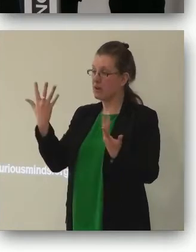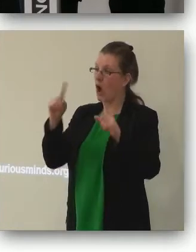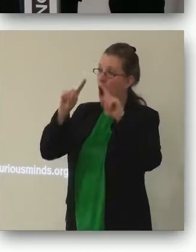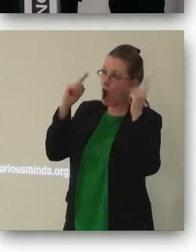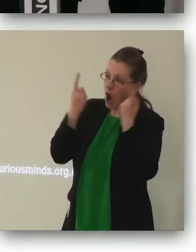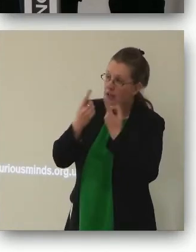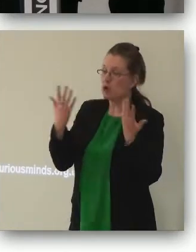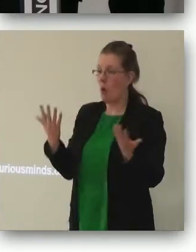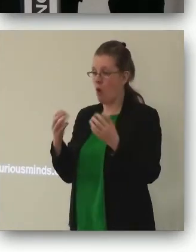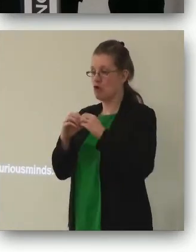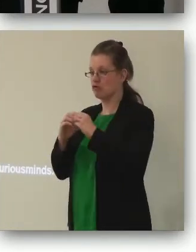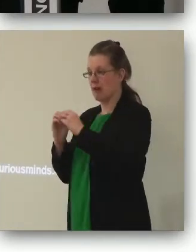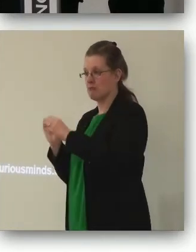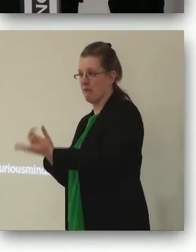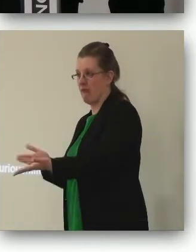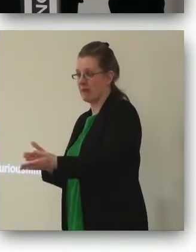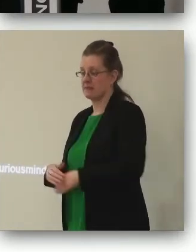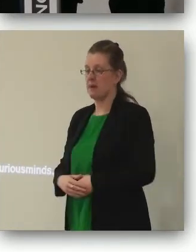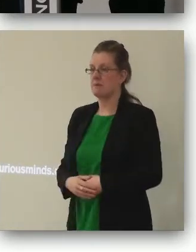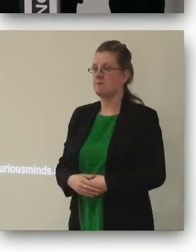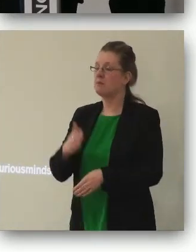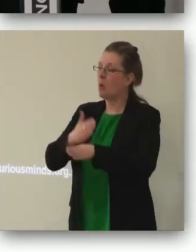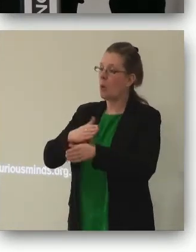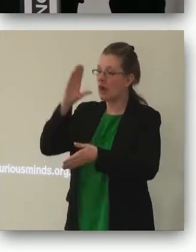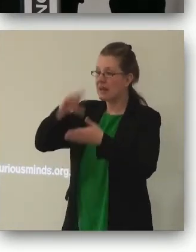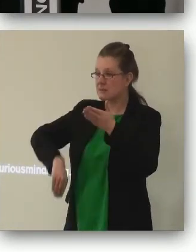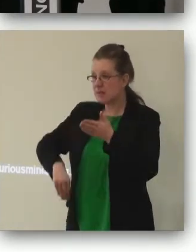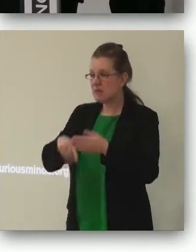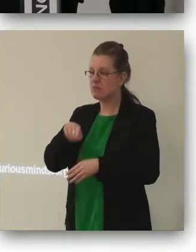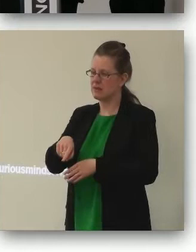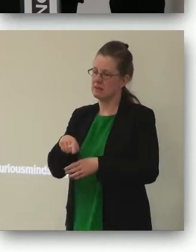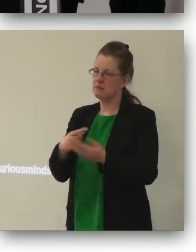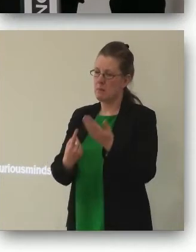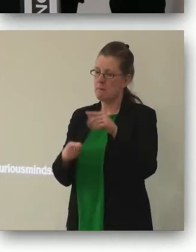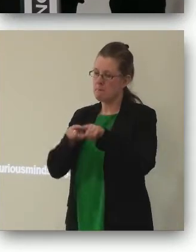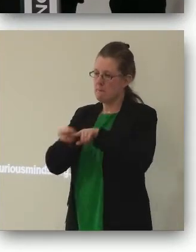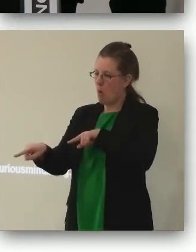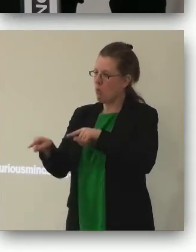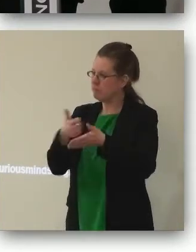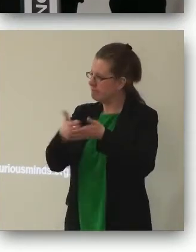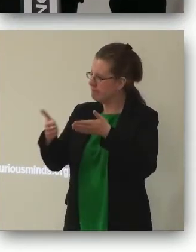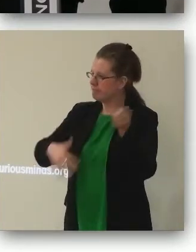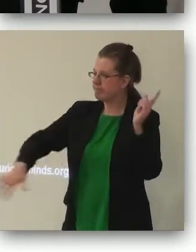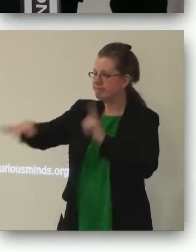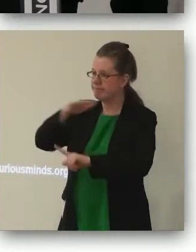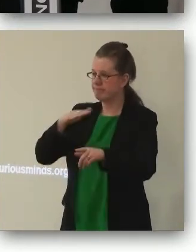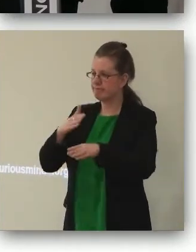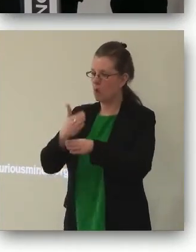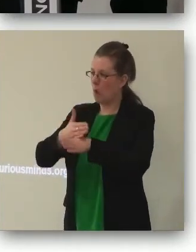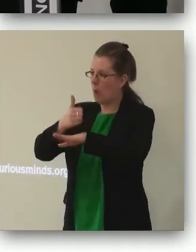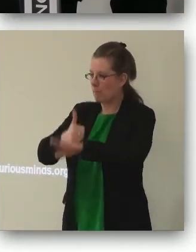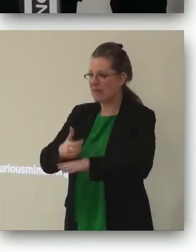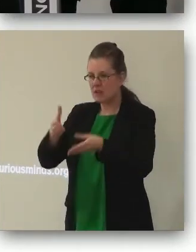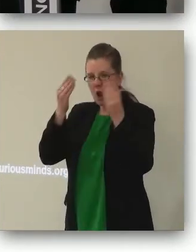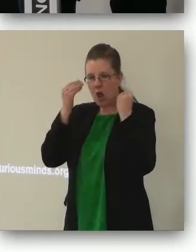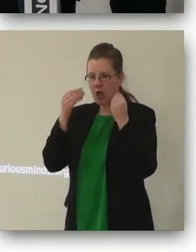training provider. Work experience is perhaps the most common form of work-based learning, and one that I'm guessing